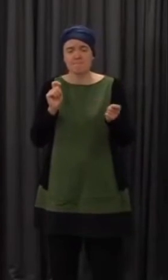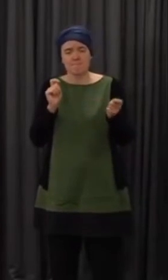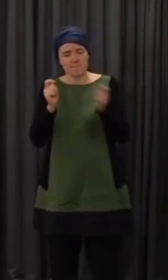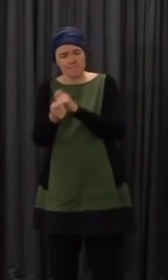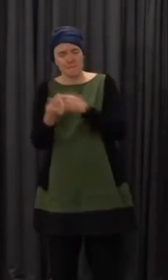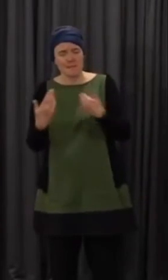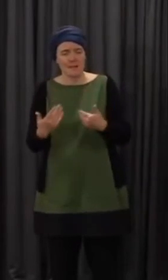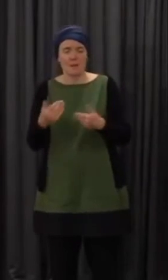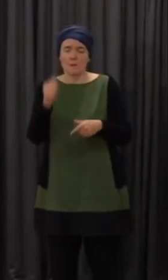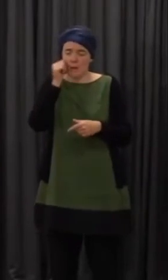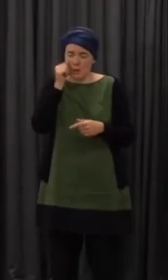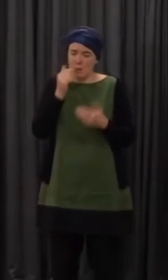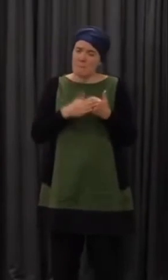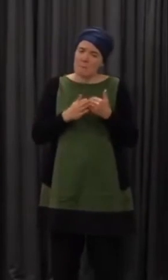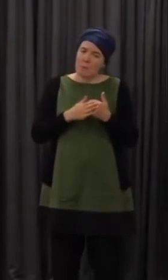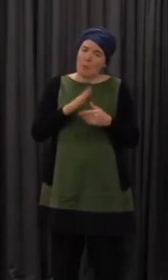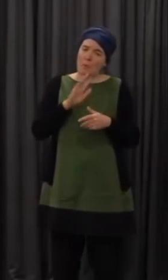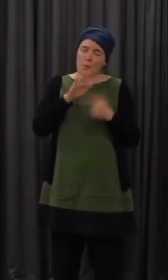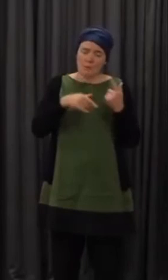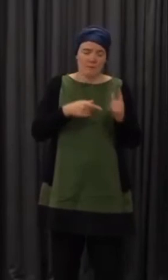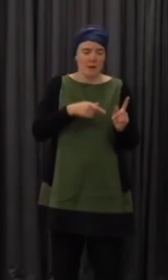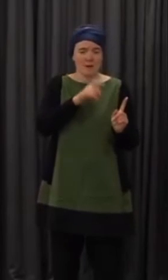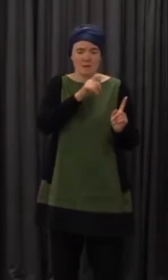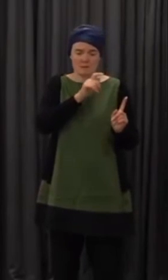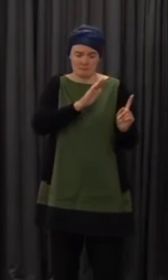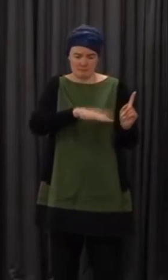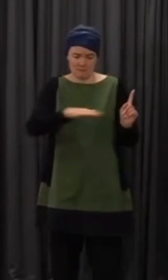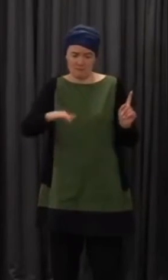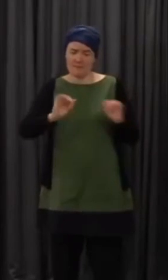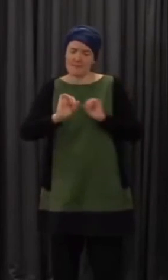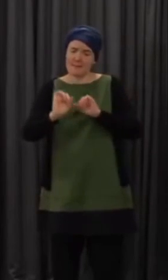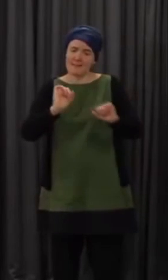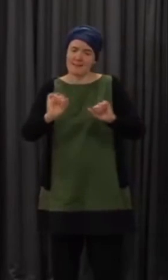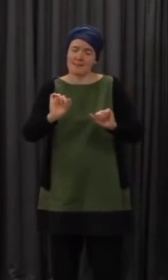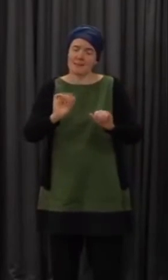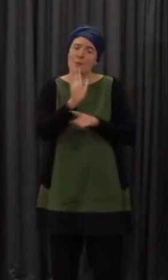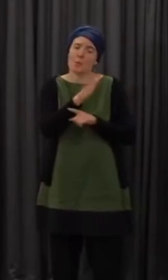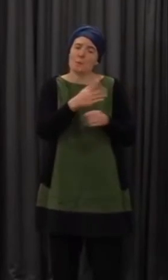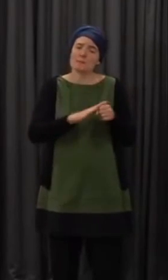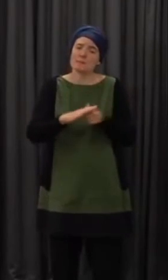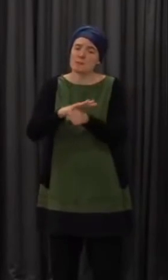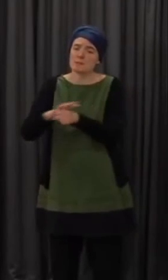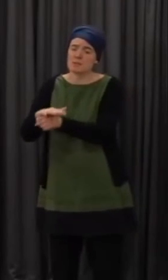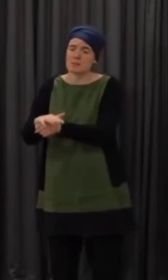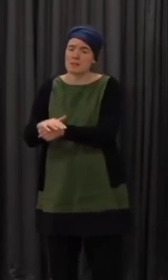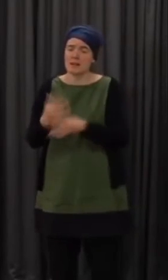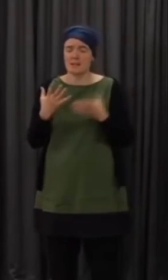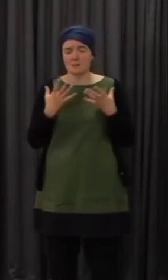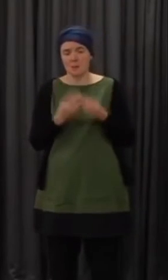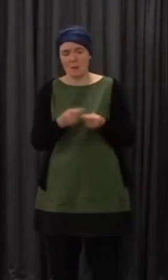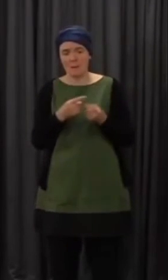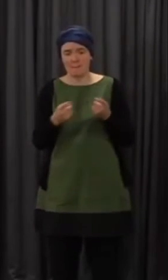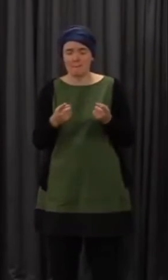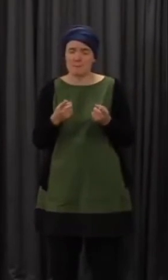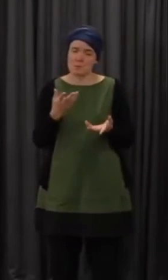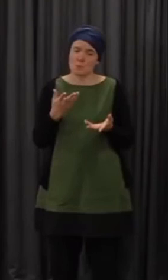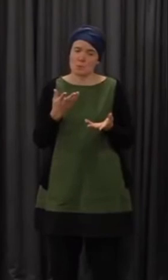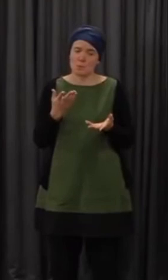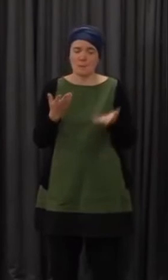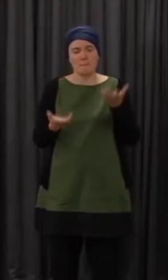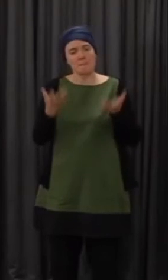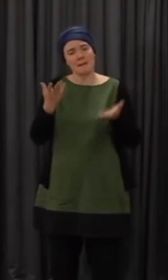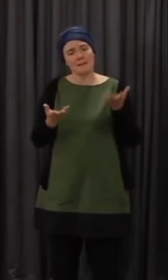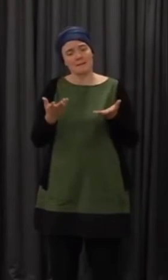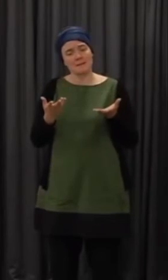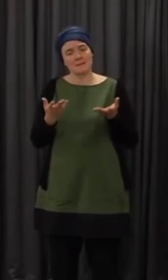person's circumstances and to help them to combine the responsibilities they discharge at home with everything